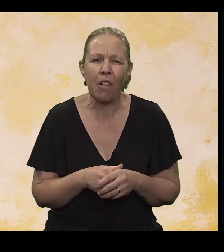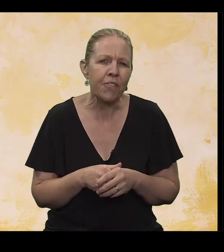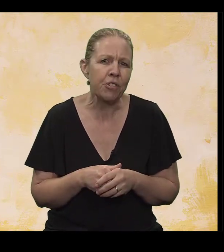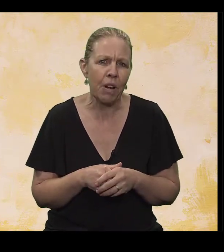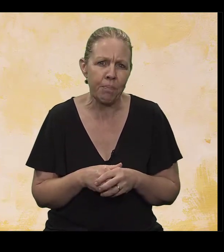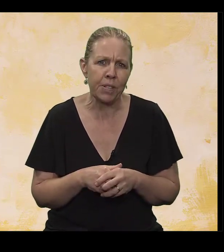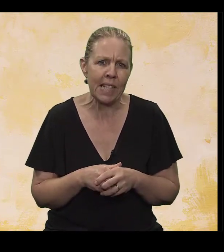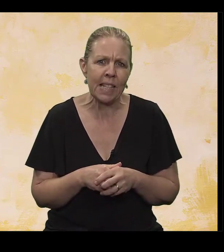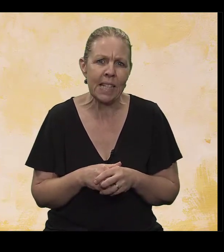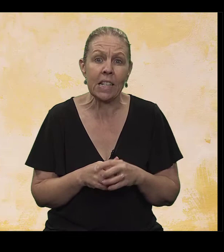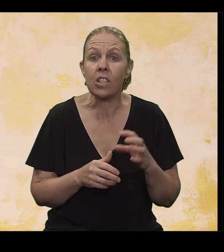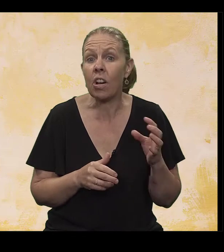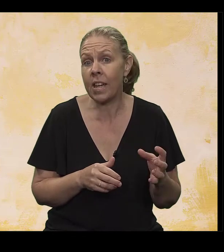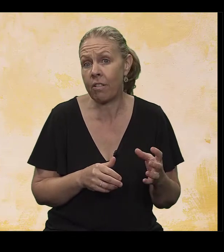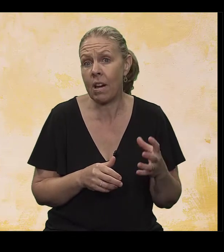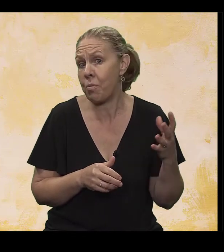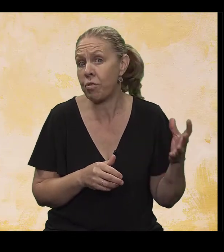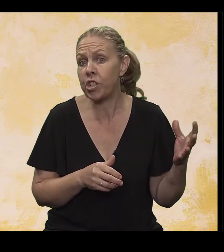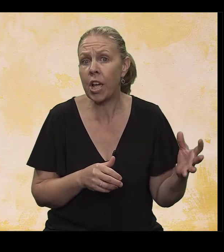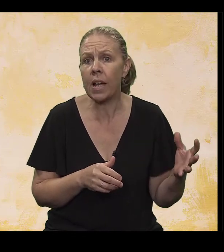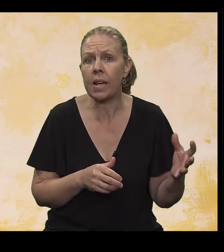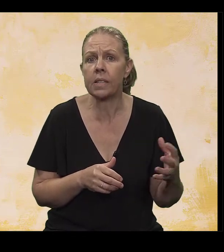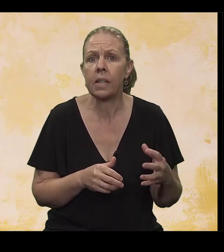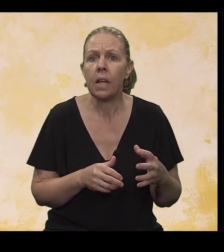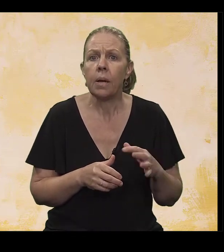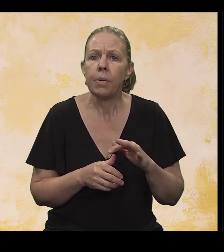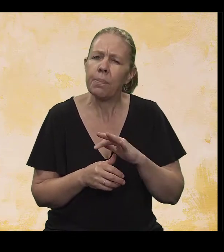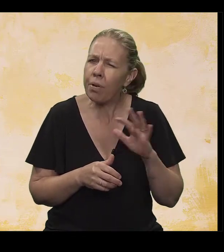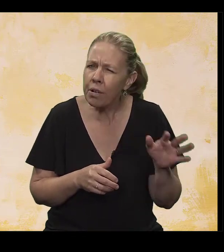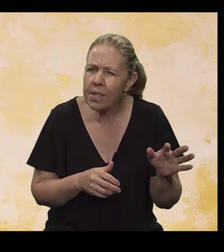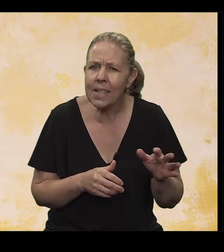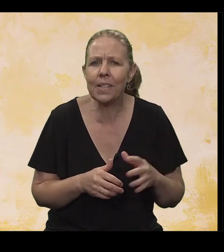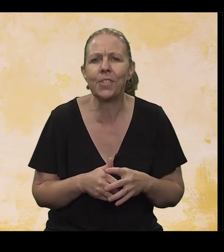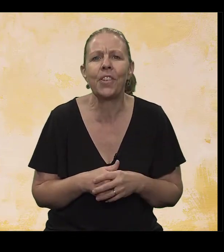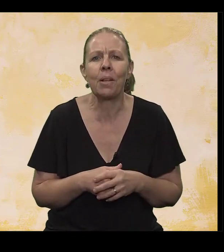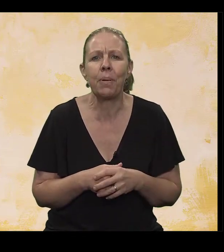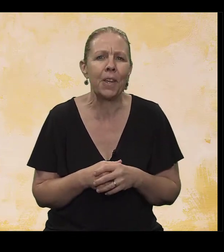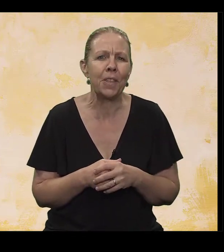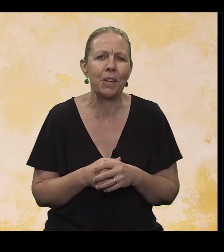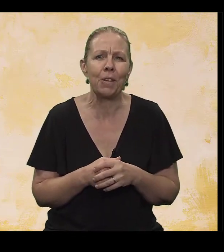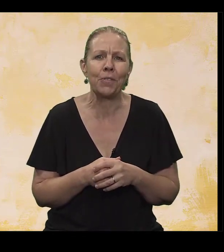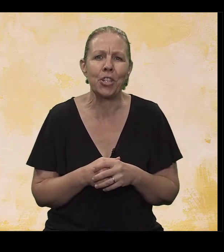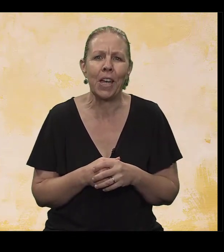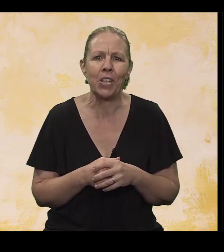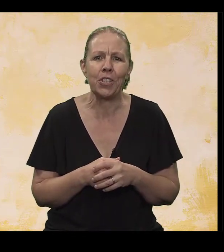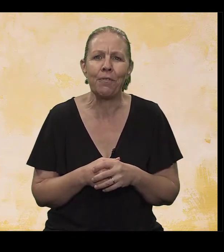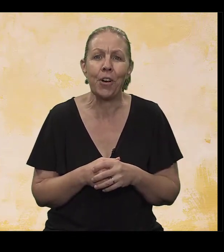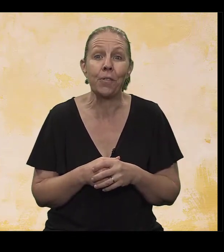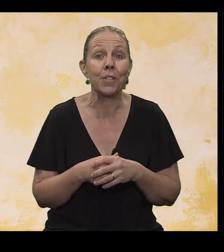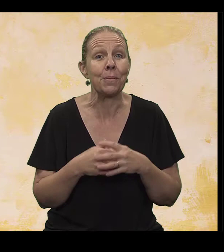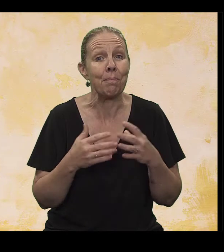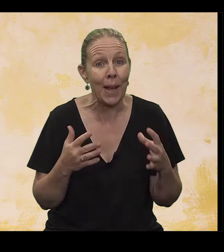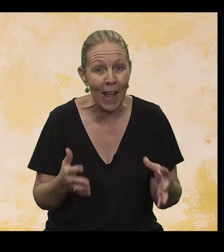often represented in a diagram or a chart, but the process of developing a theory of change involves some